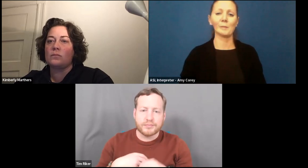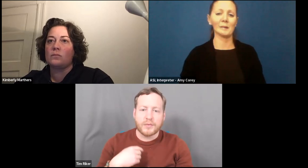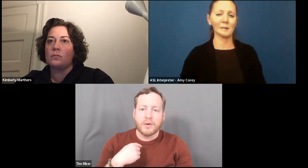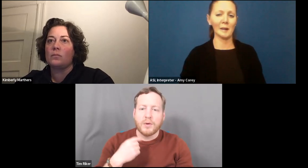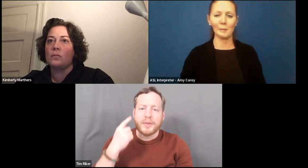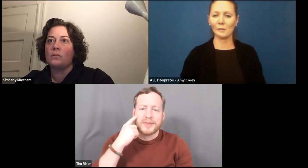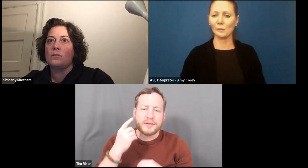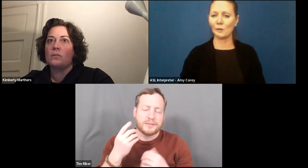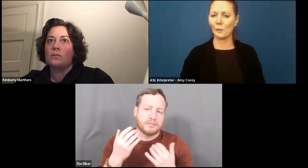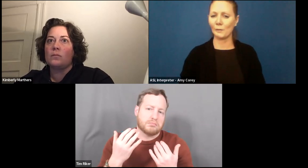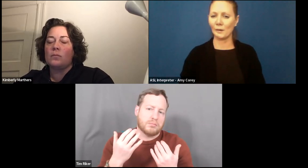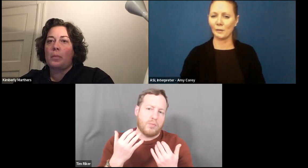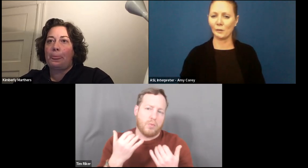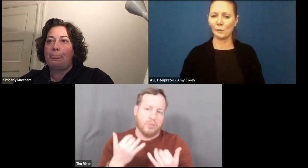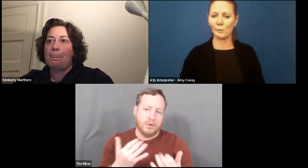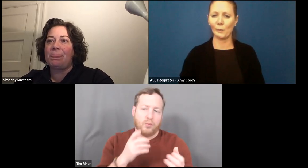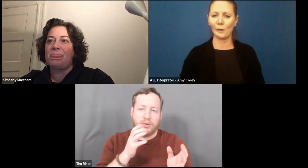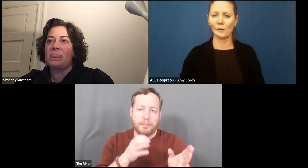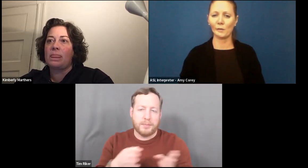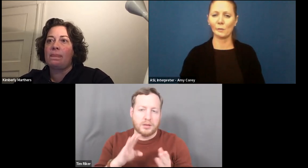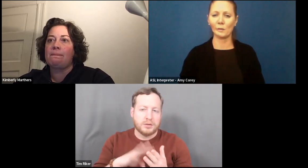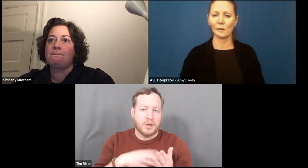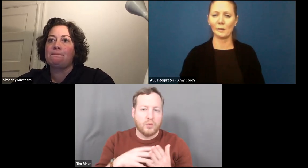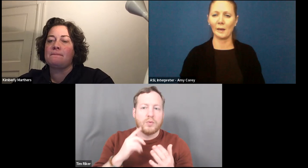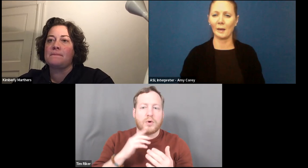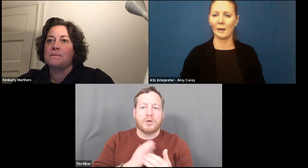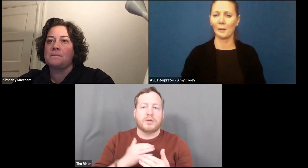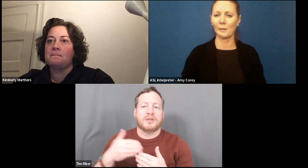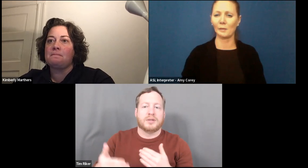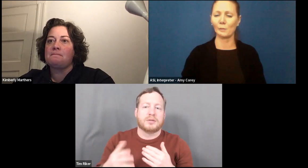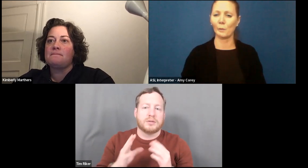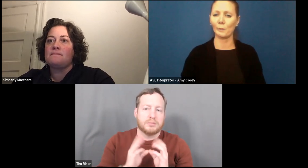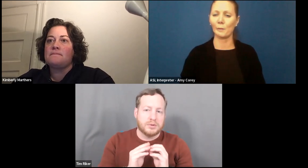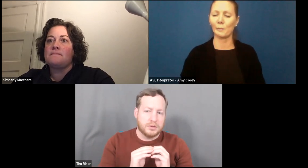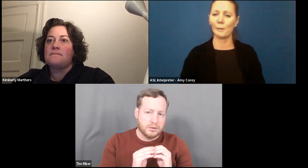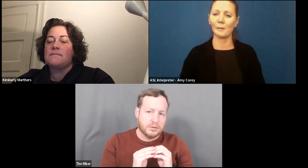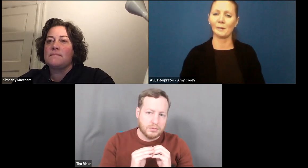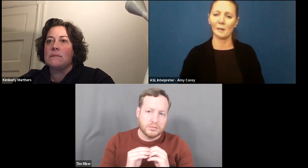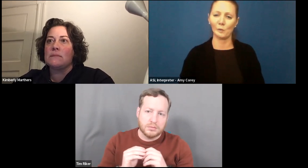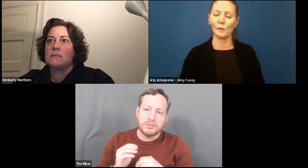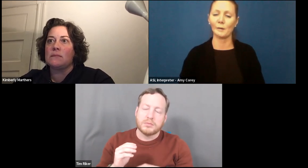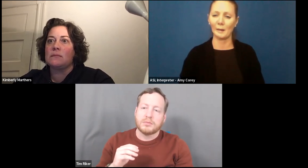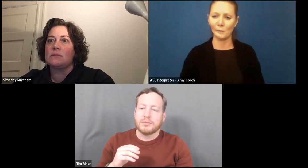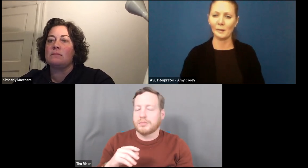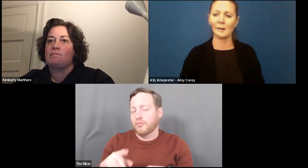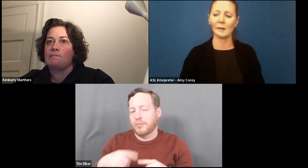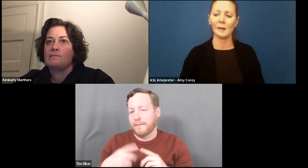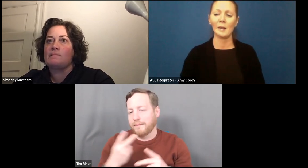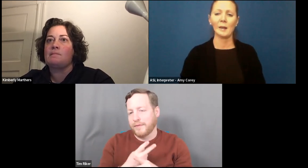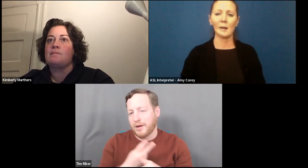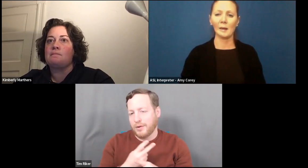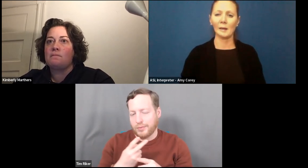The committee did not meet, so we don't have anything to report. I do think that at this point, we're prepping to schedule our next